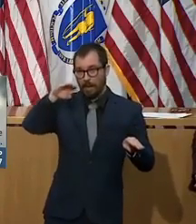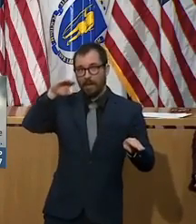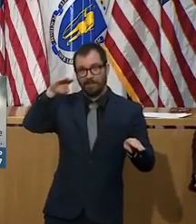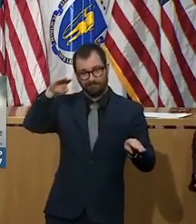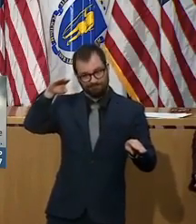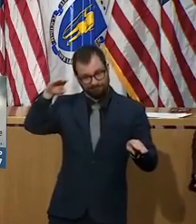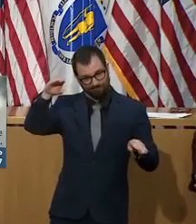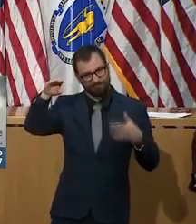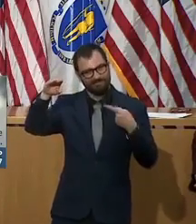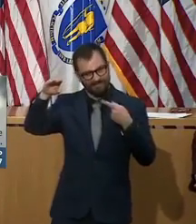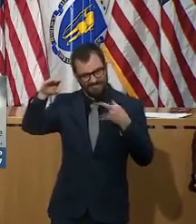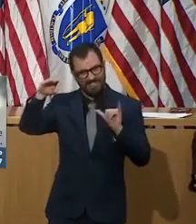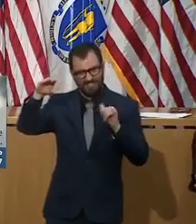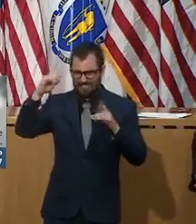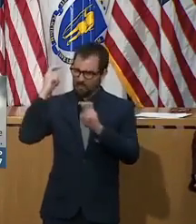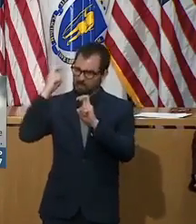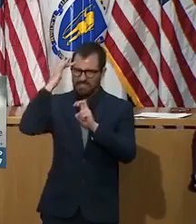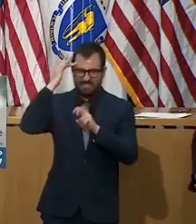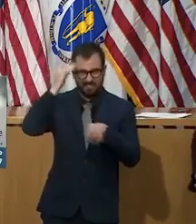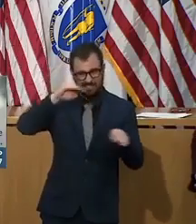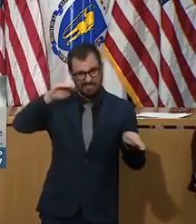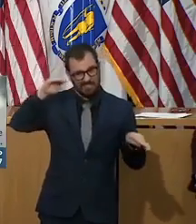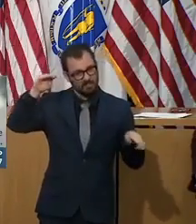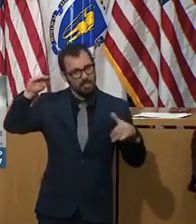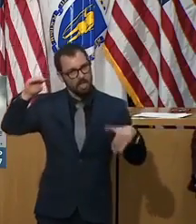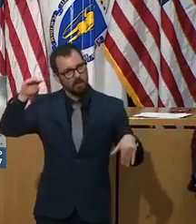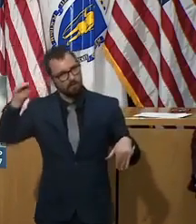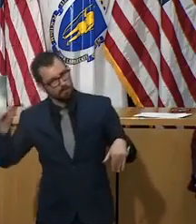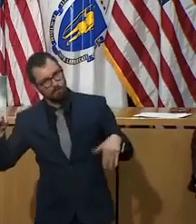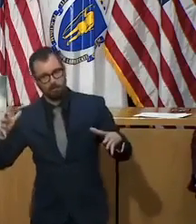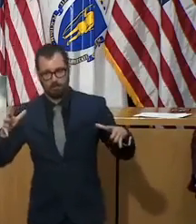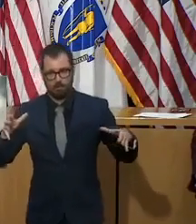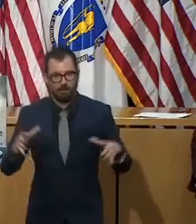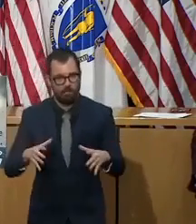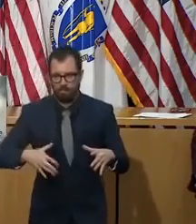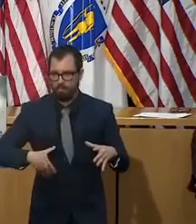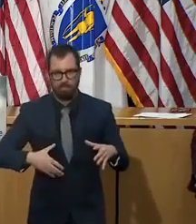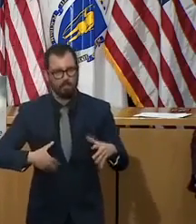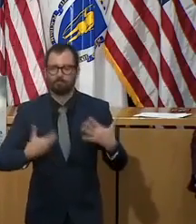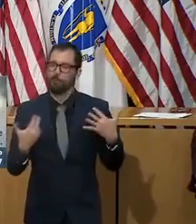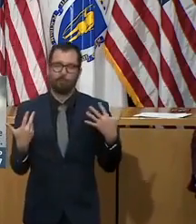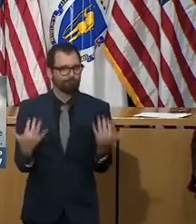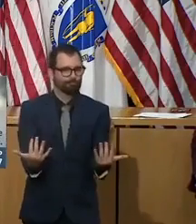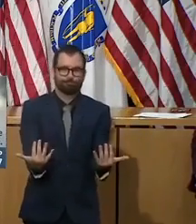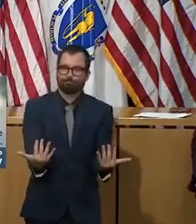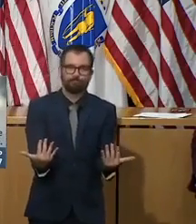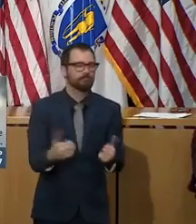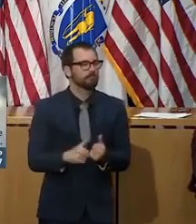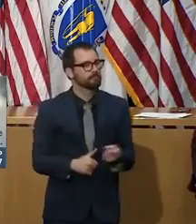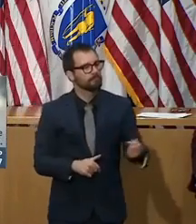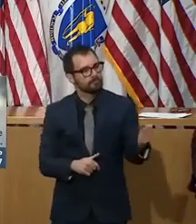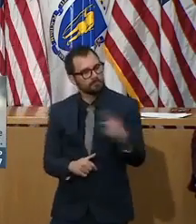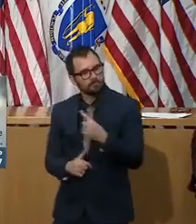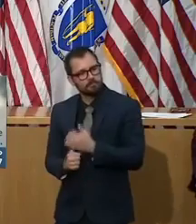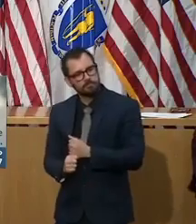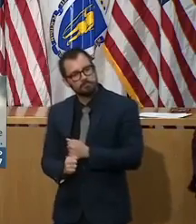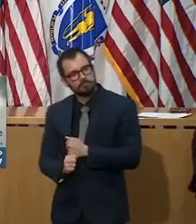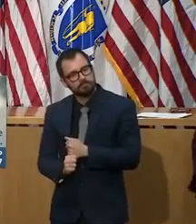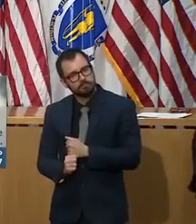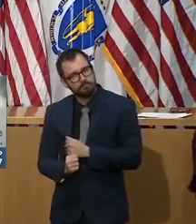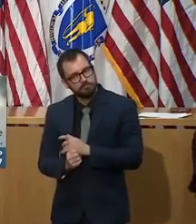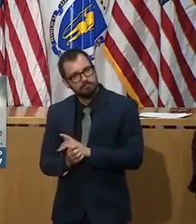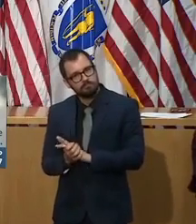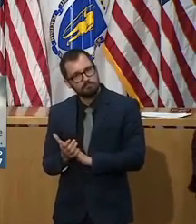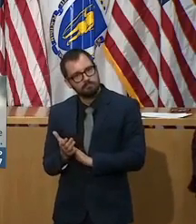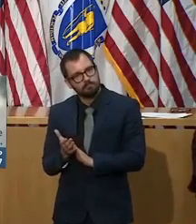generally. Governor, a number of businesses have learned over the last 6-8 weeks that some can